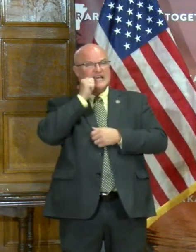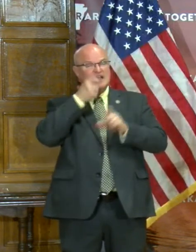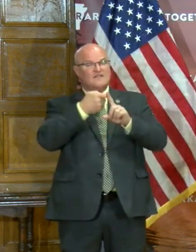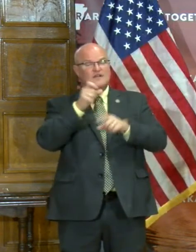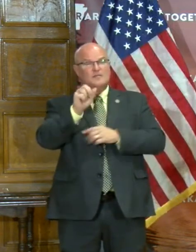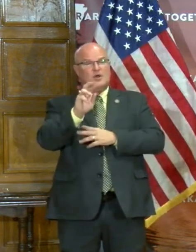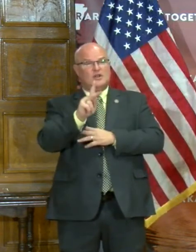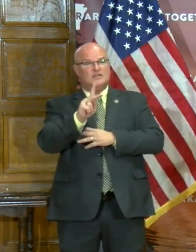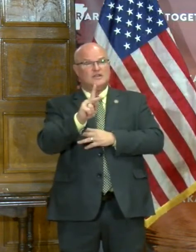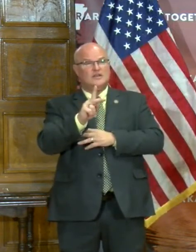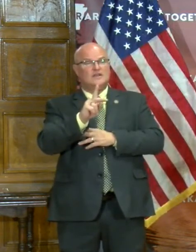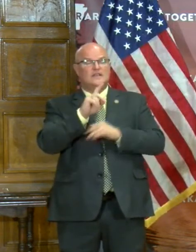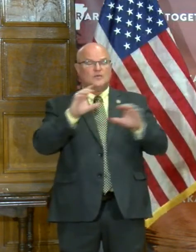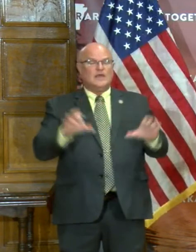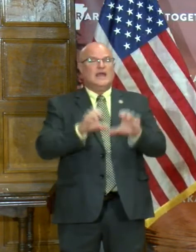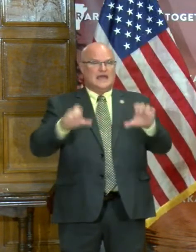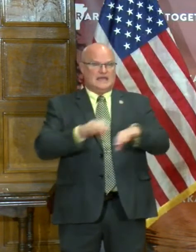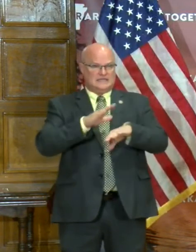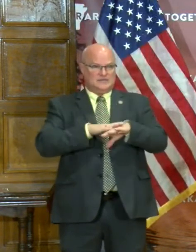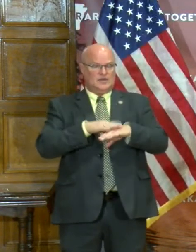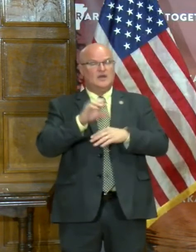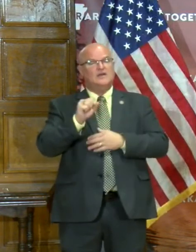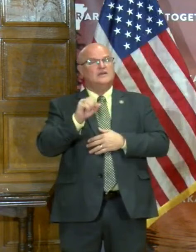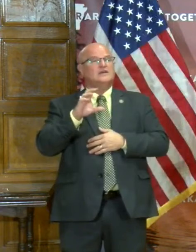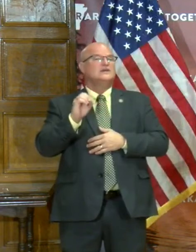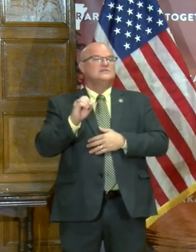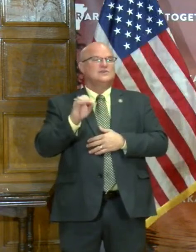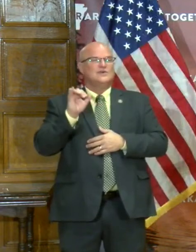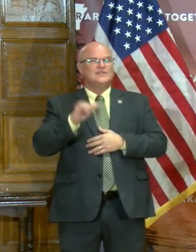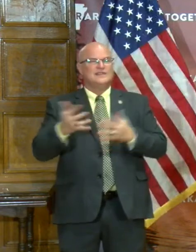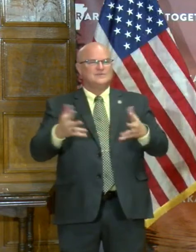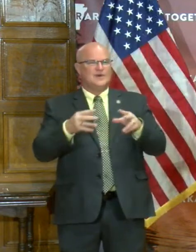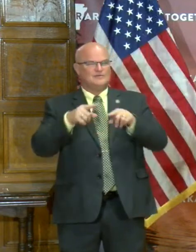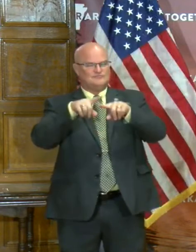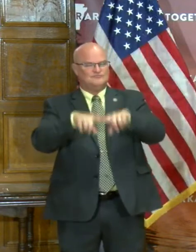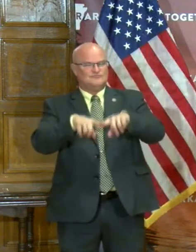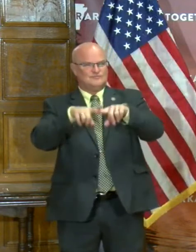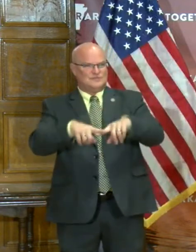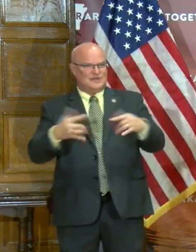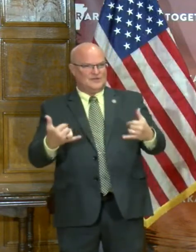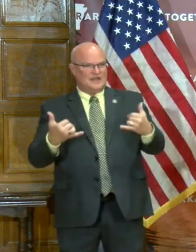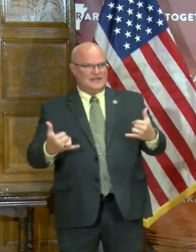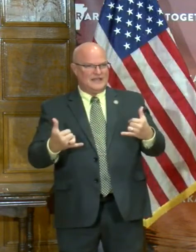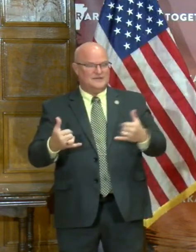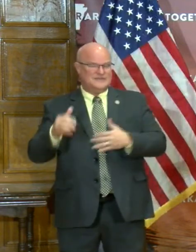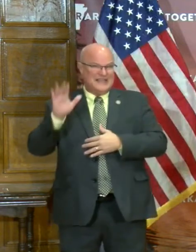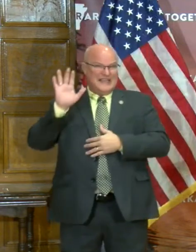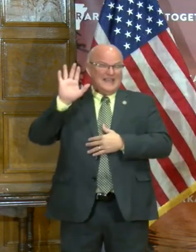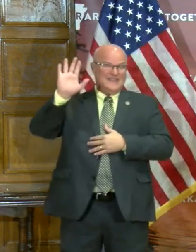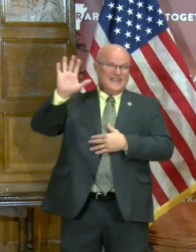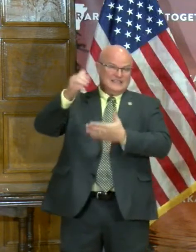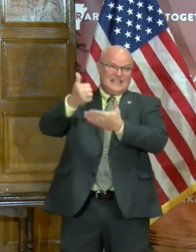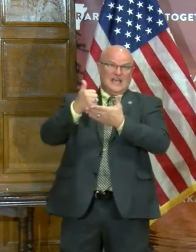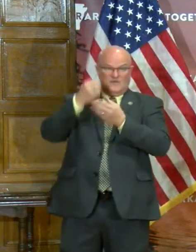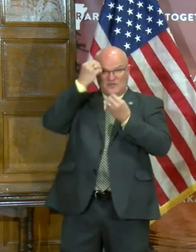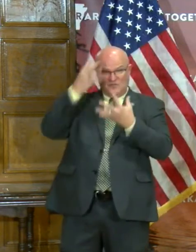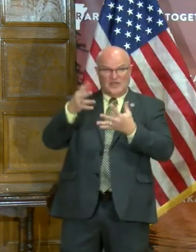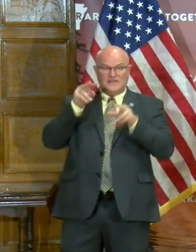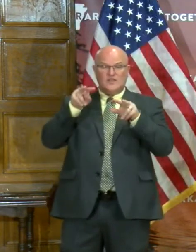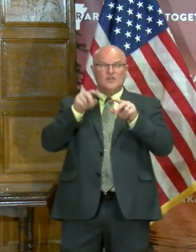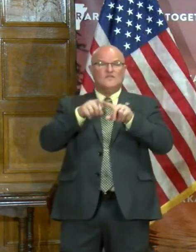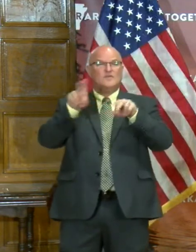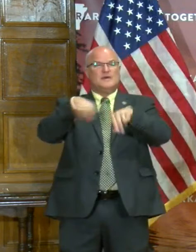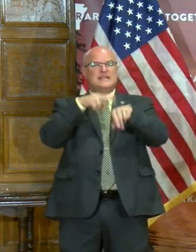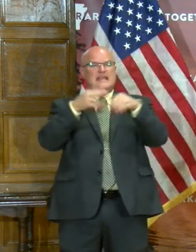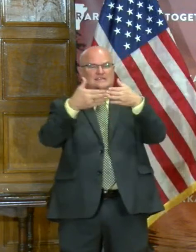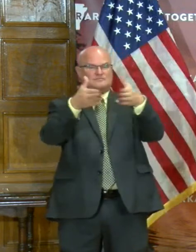of Arkansas that we act upon. And so that's what we're relying upon. Theirs is helpful information because they look at it from